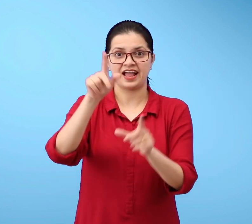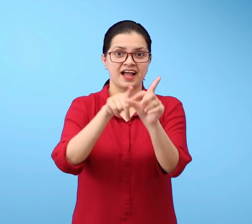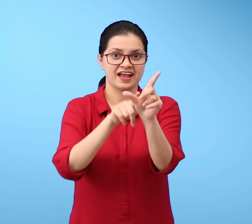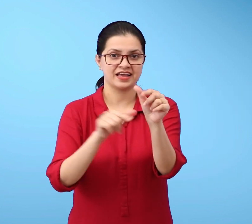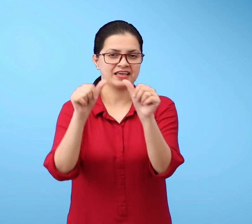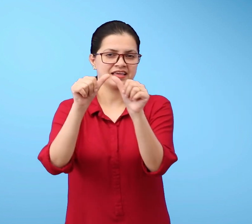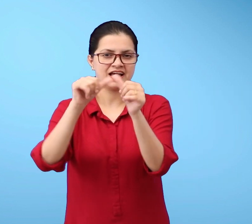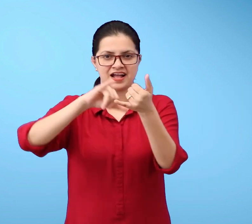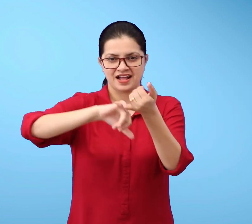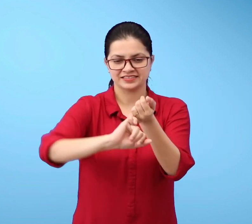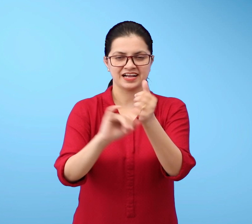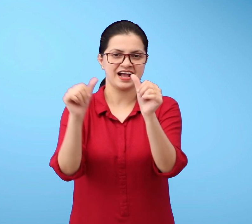and Vyas,